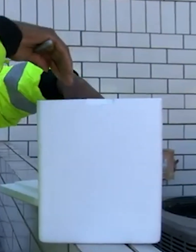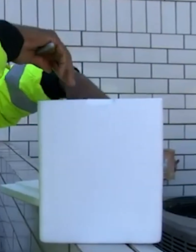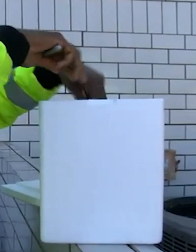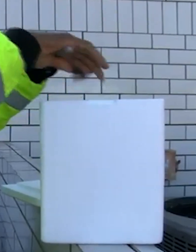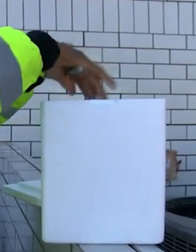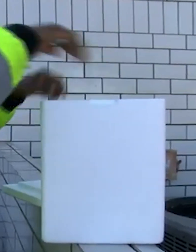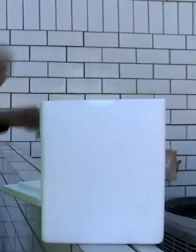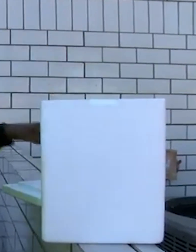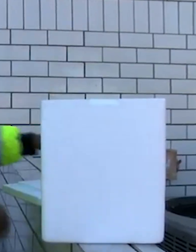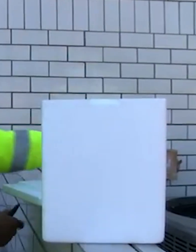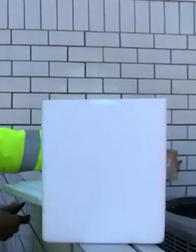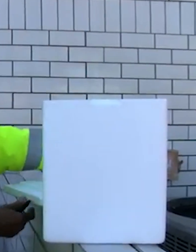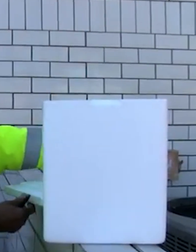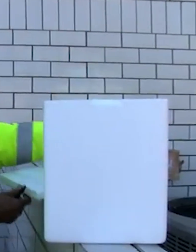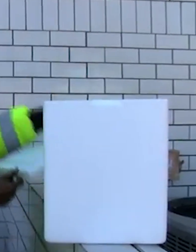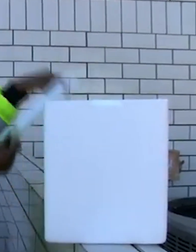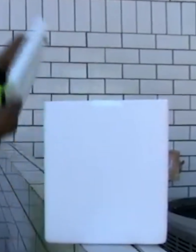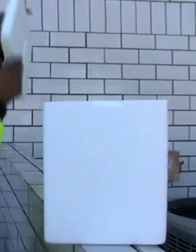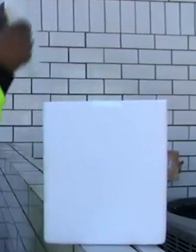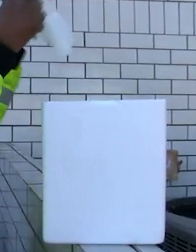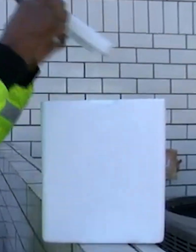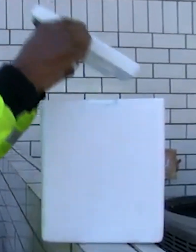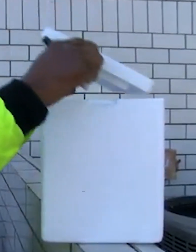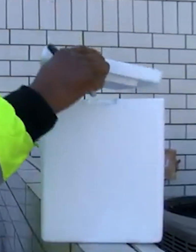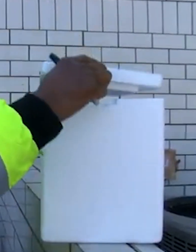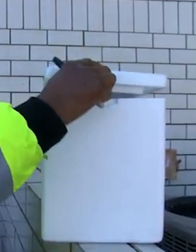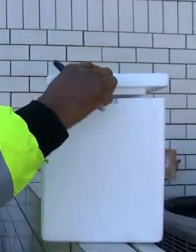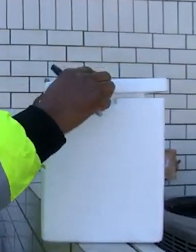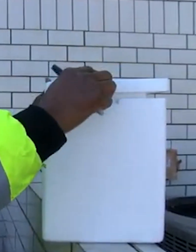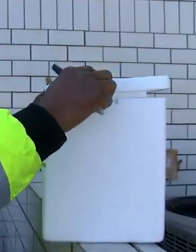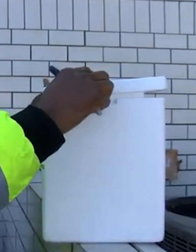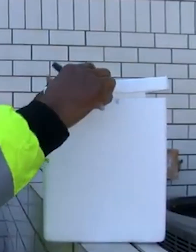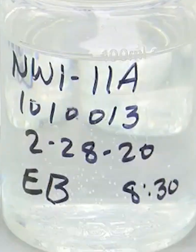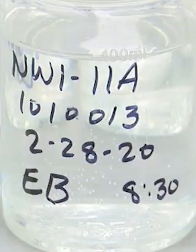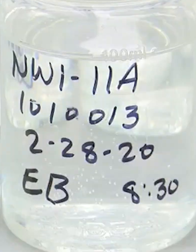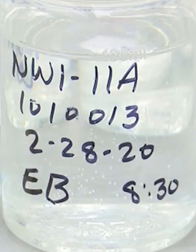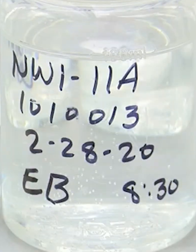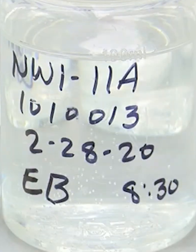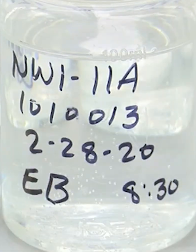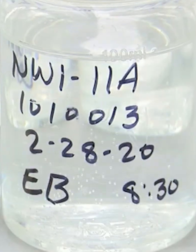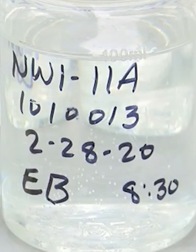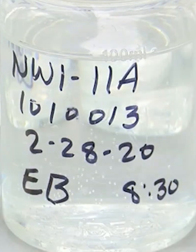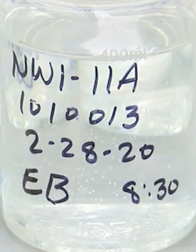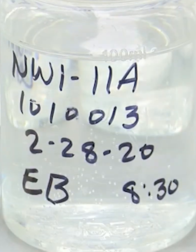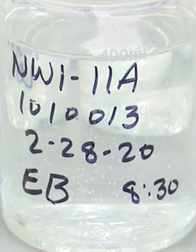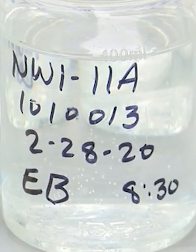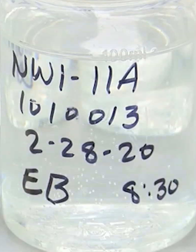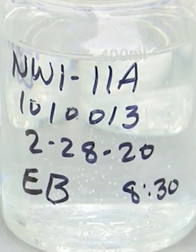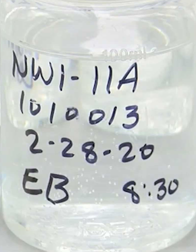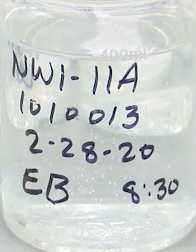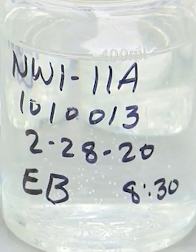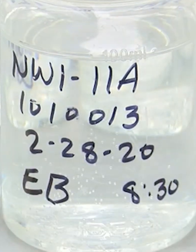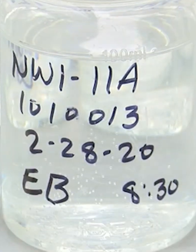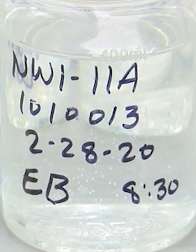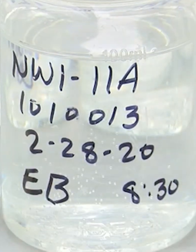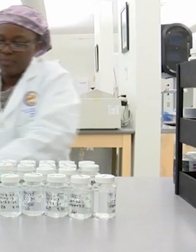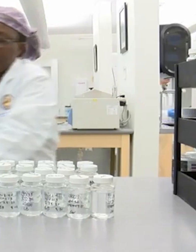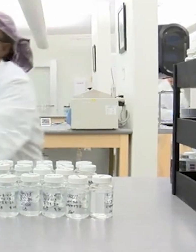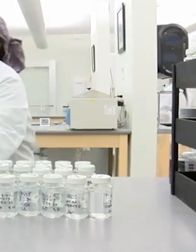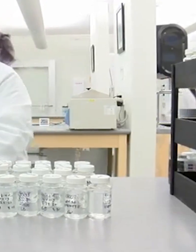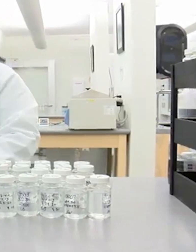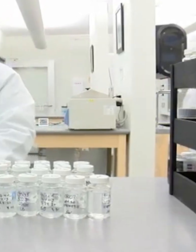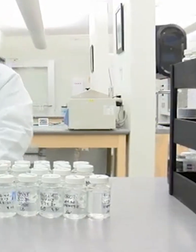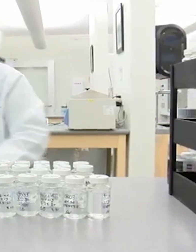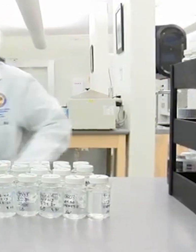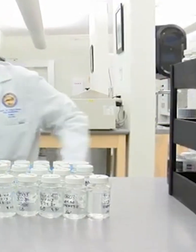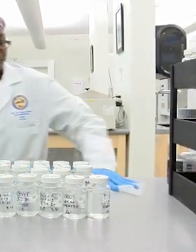pulled samples from 43 different locations, and those samples are currently in the Houston Laboratory Lab. They will lay out for the